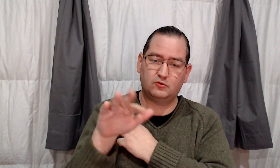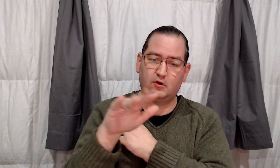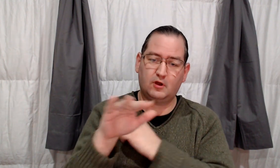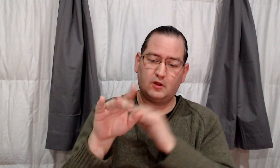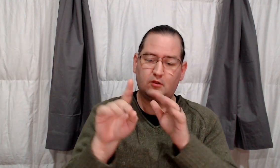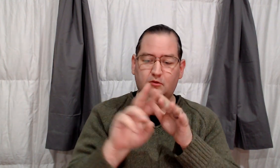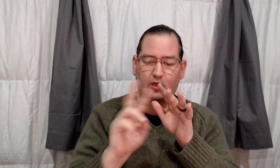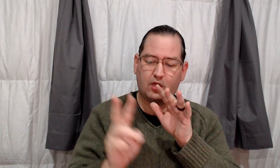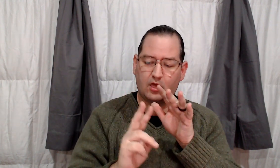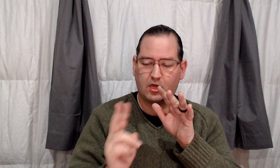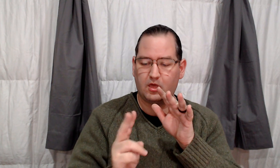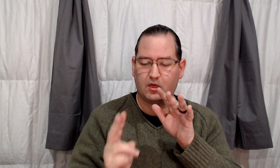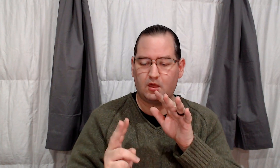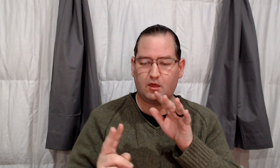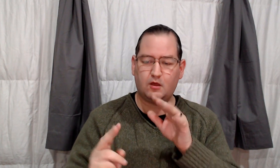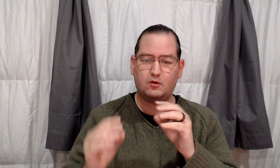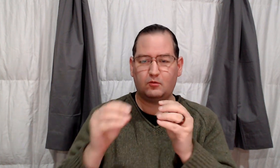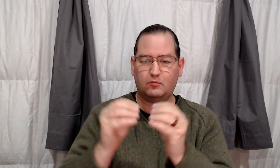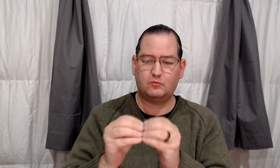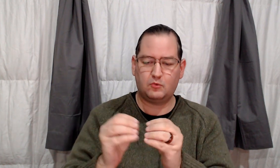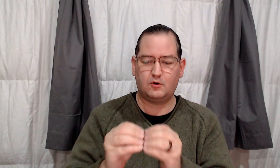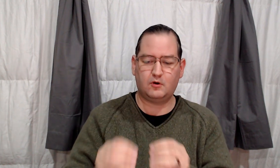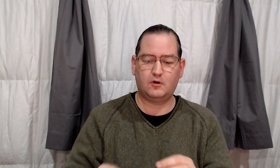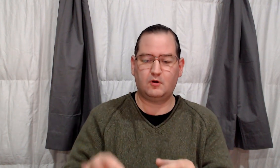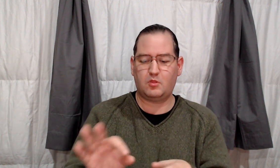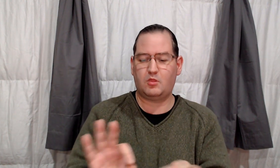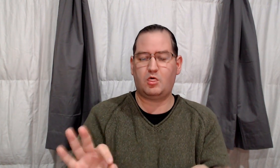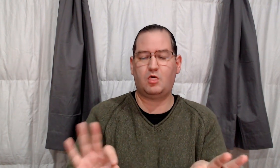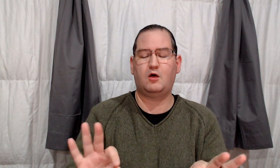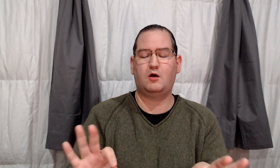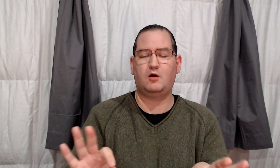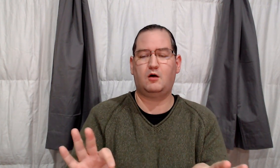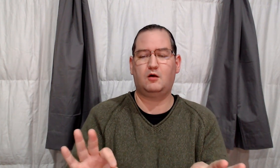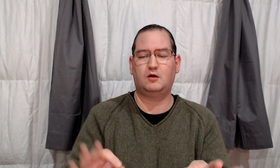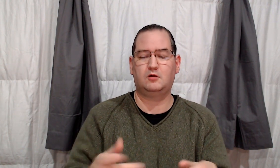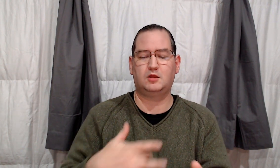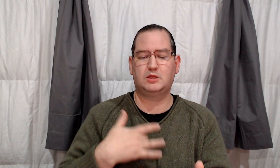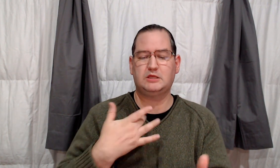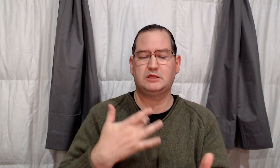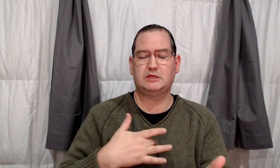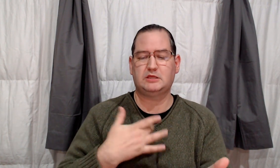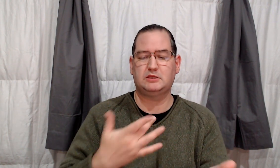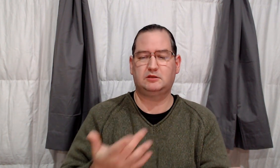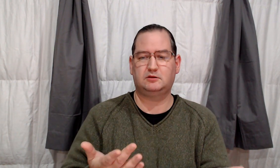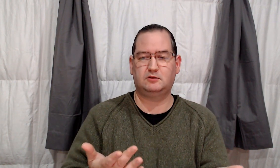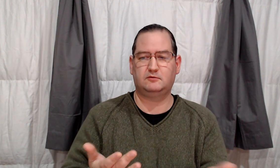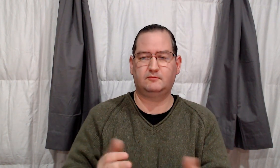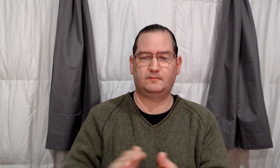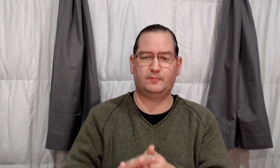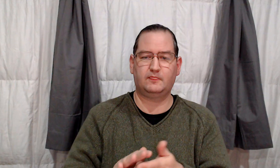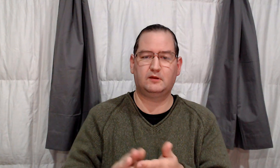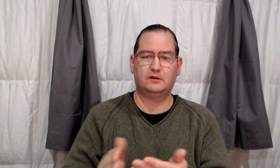more effortlessly, more and more completely and deeply than before.